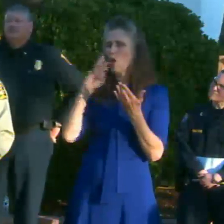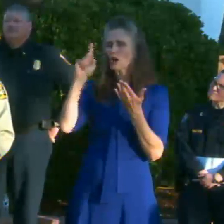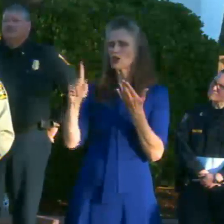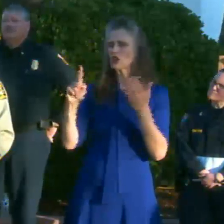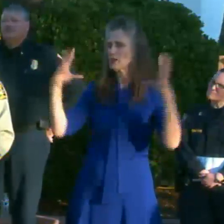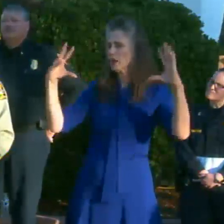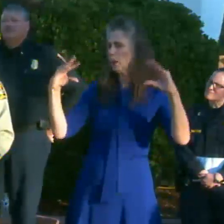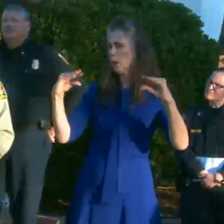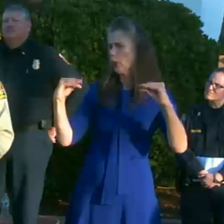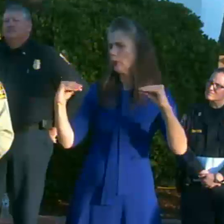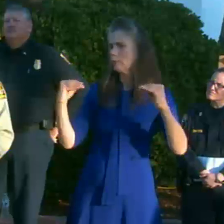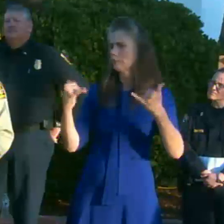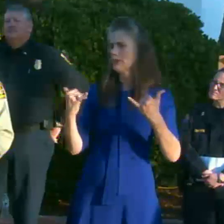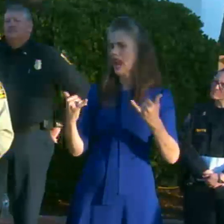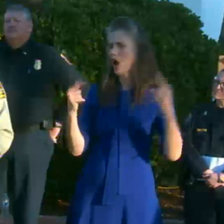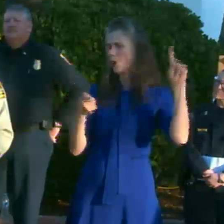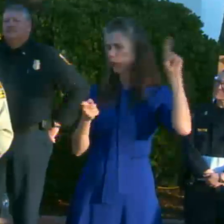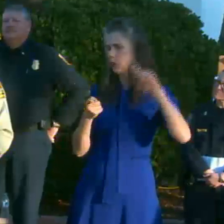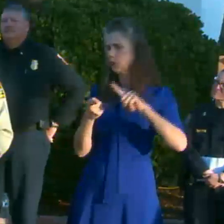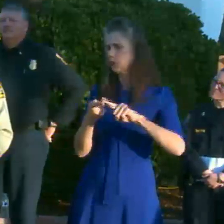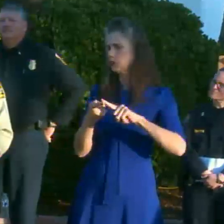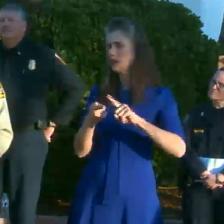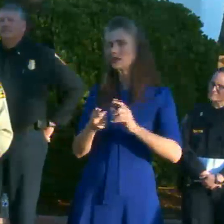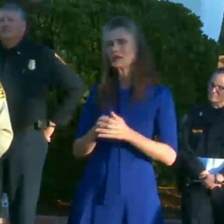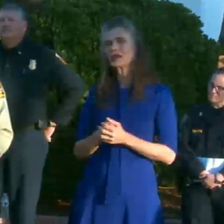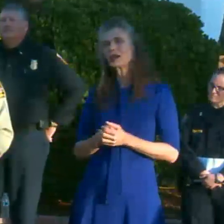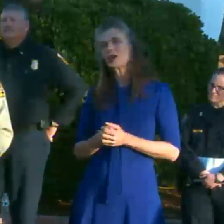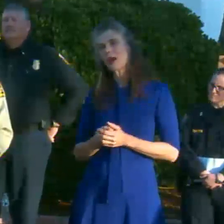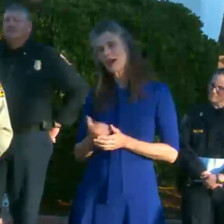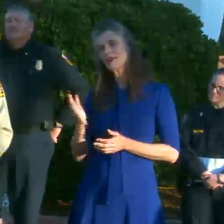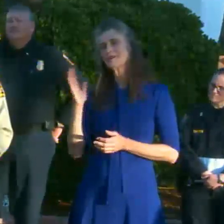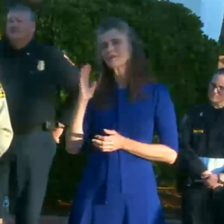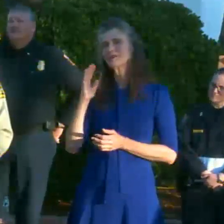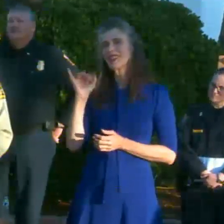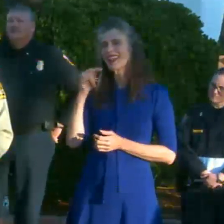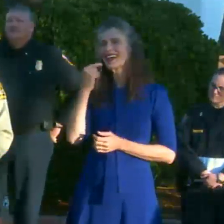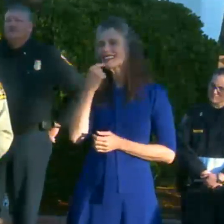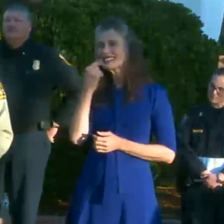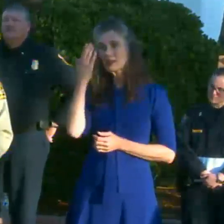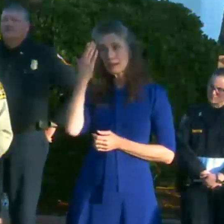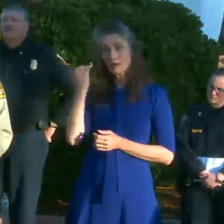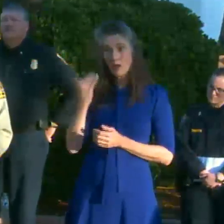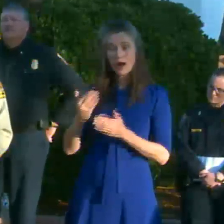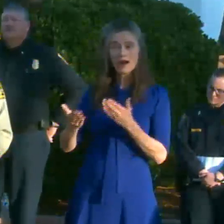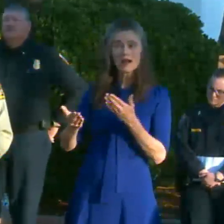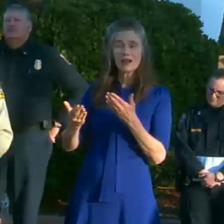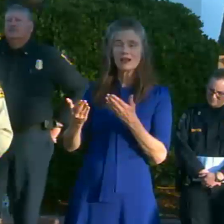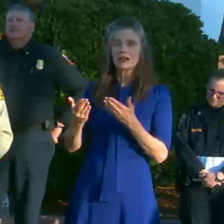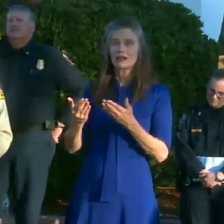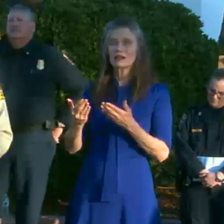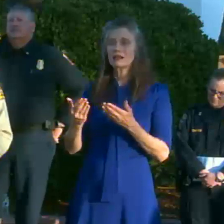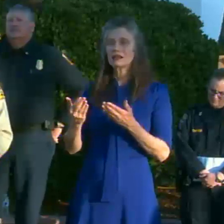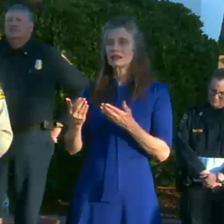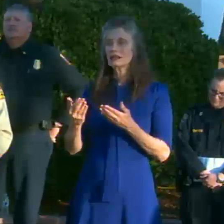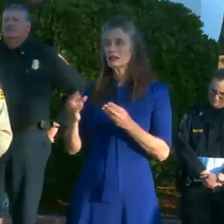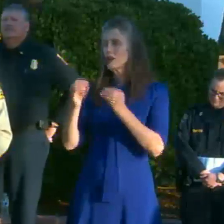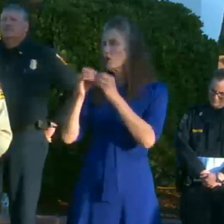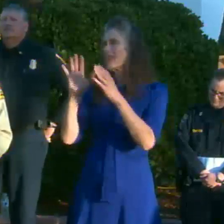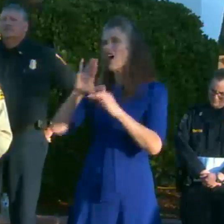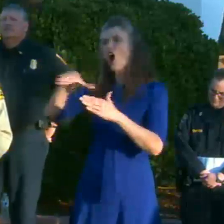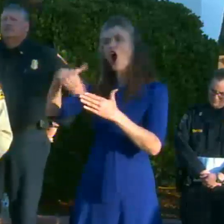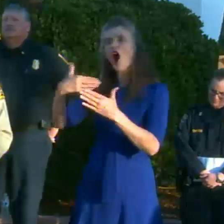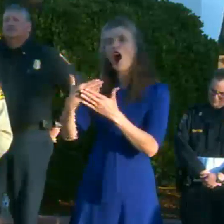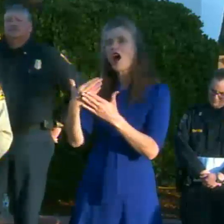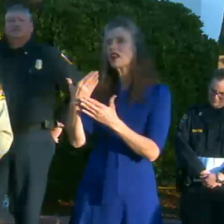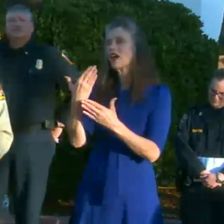Well, as I've stated before, I think it's very easy to try to take a look and without having all of the facts and